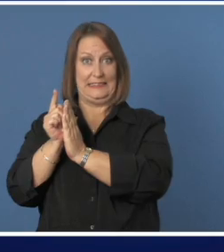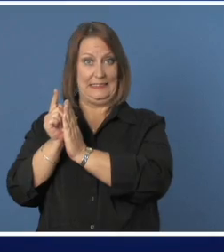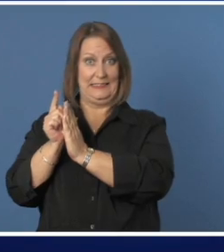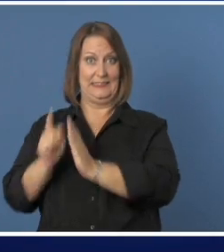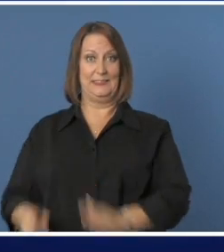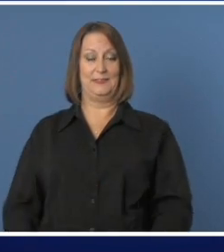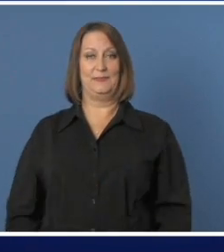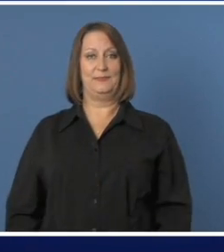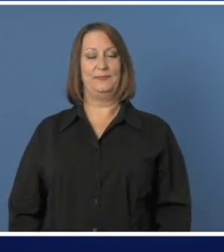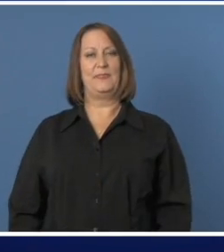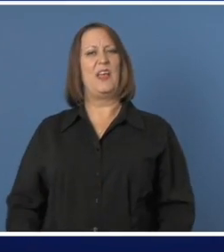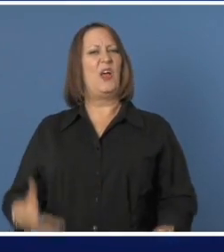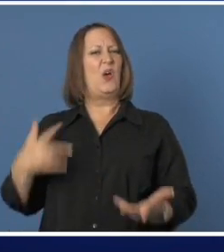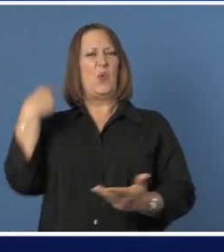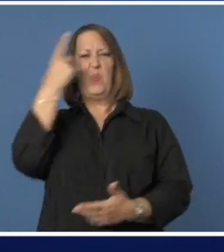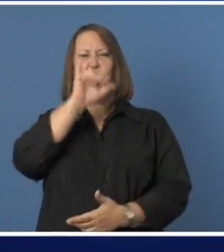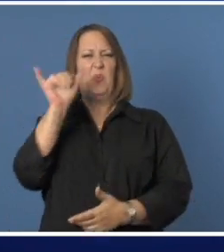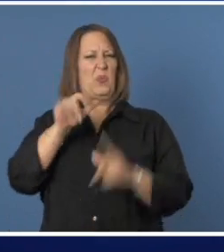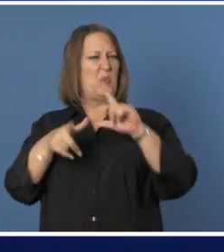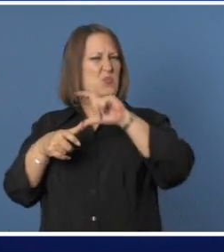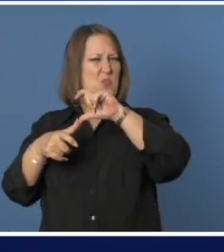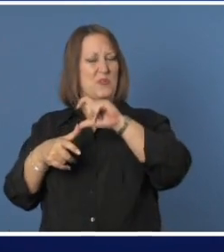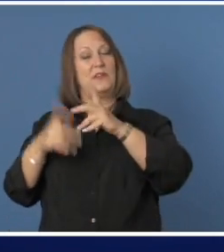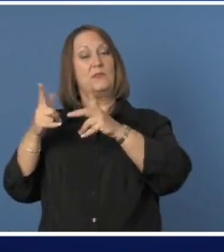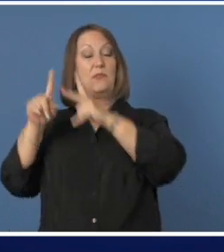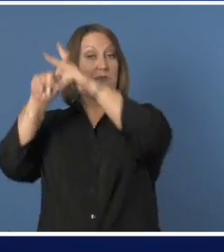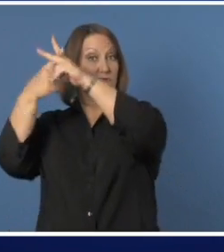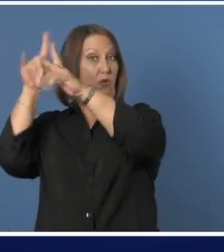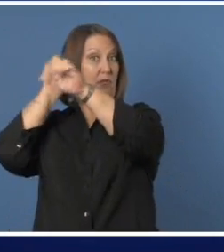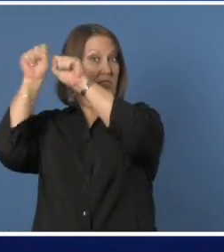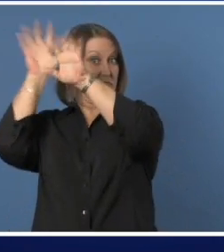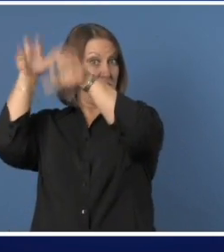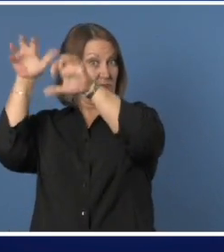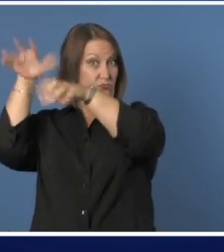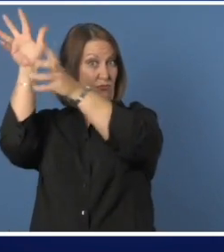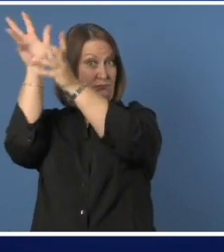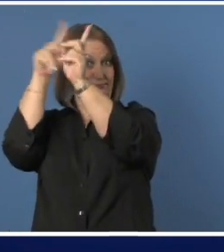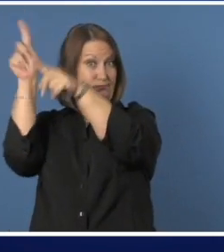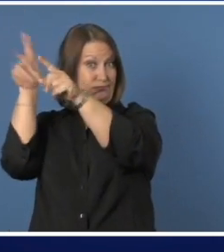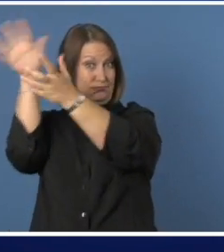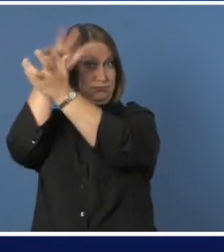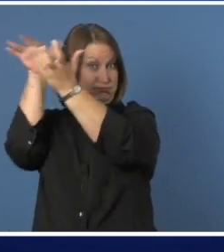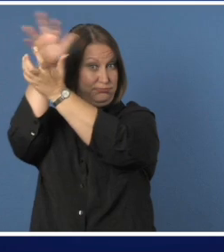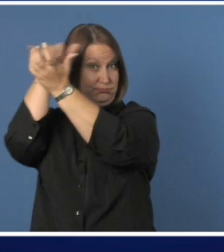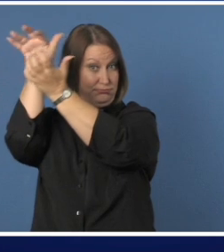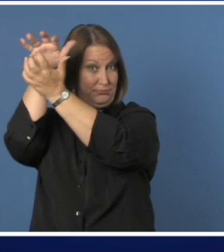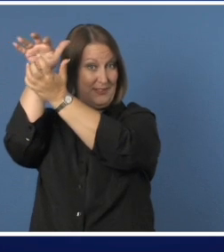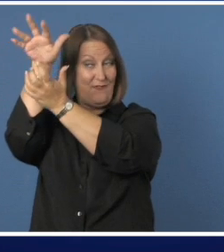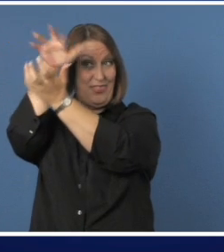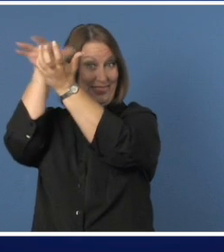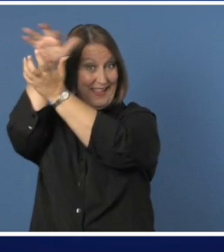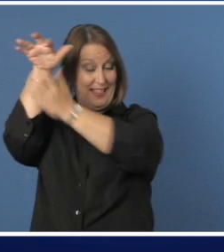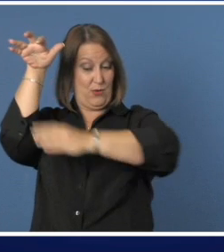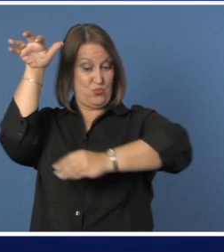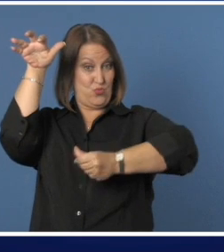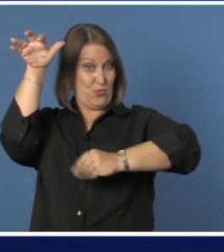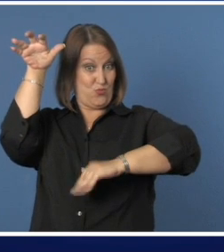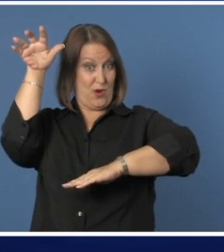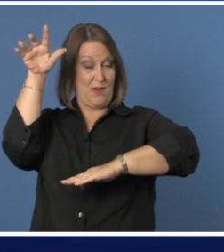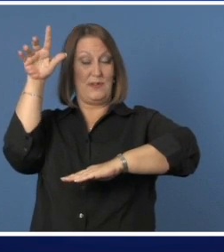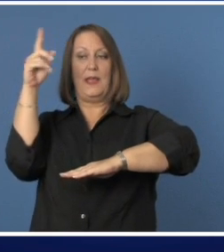a tornado appears as a rotating funnel-shaped cloud that extends from a thunderstorm